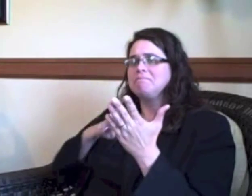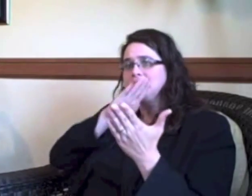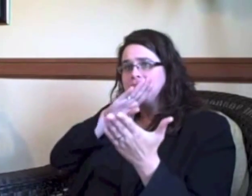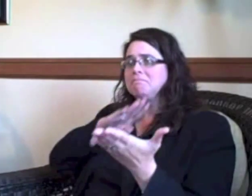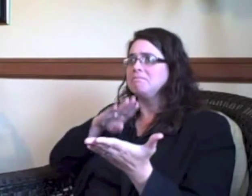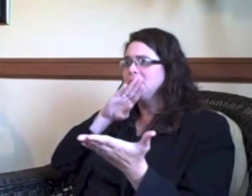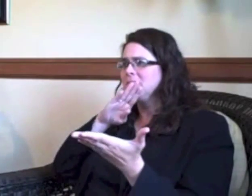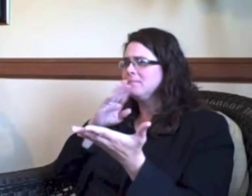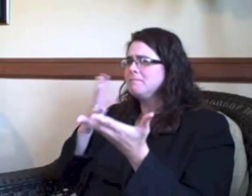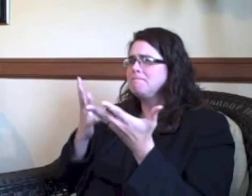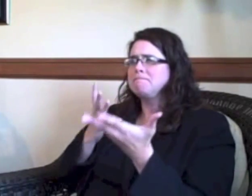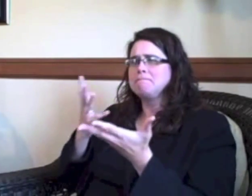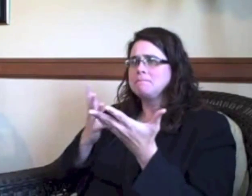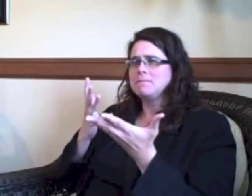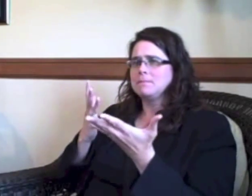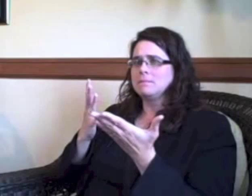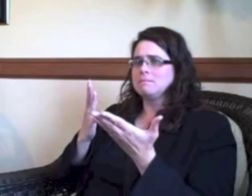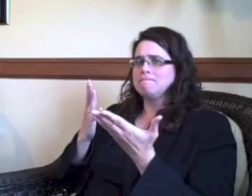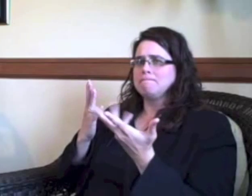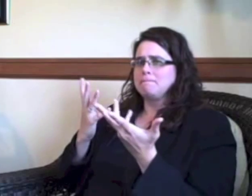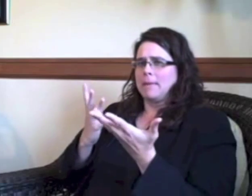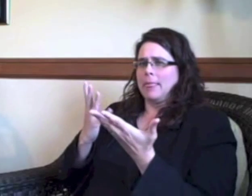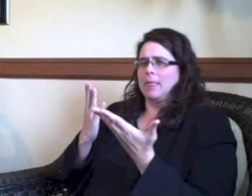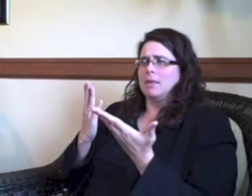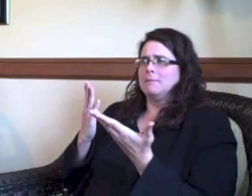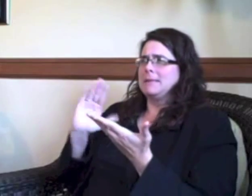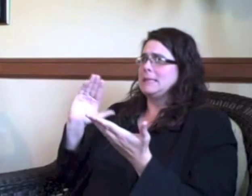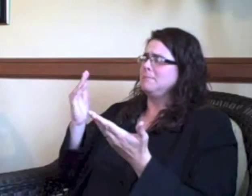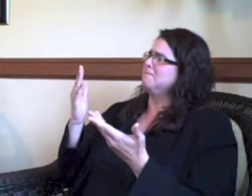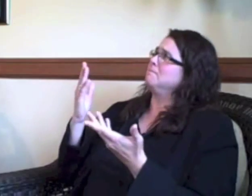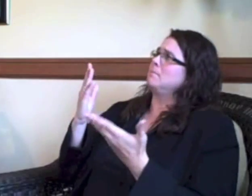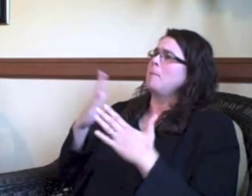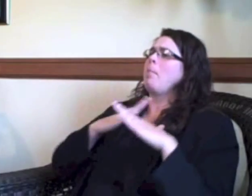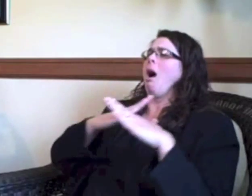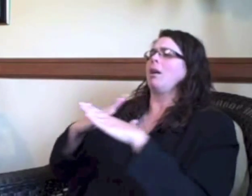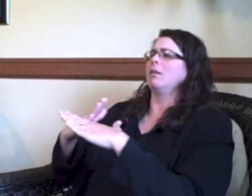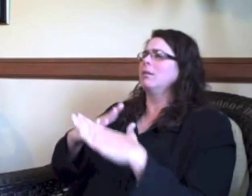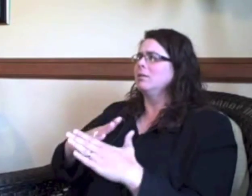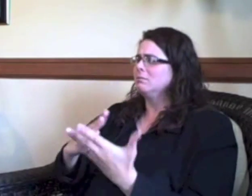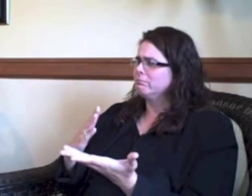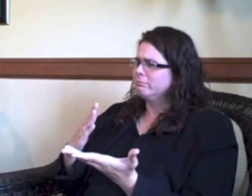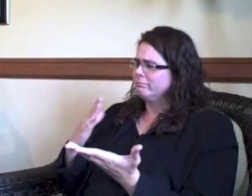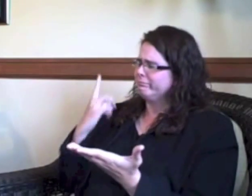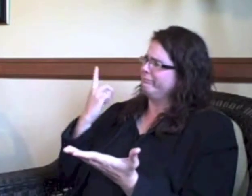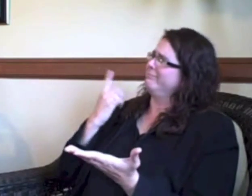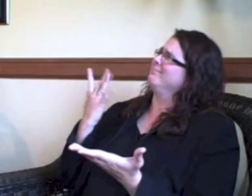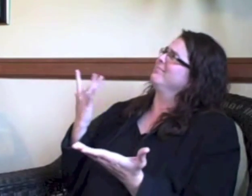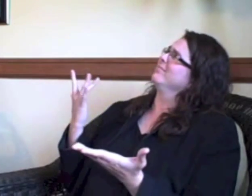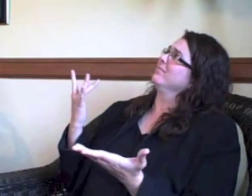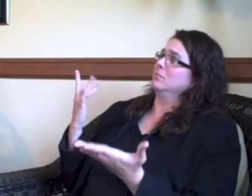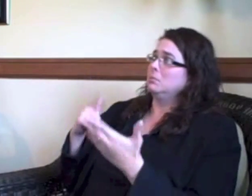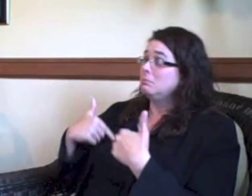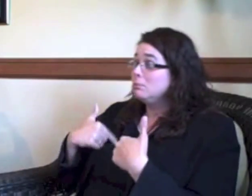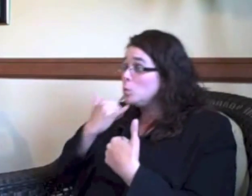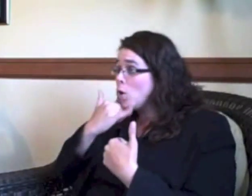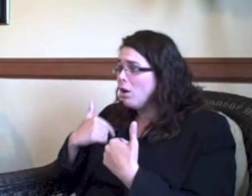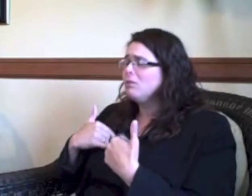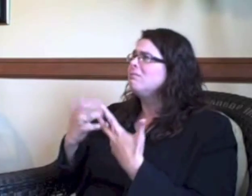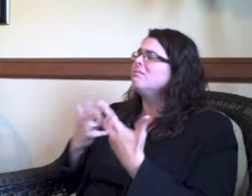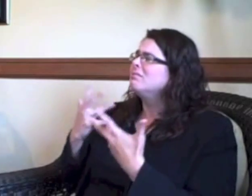family. And it just didn't seem to work for me, and I was so frustrated. It seemed like there was something in the way, something blocking me from